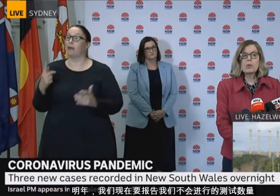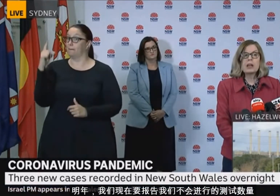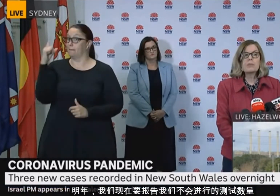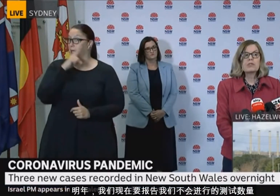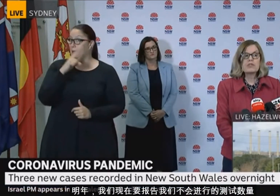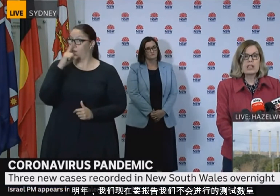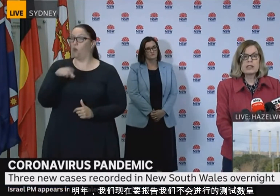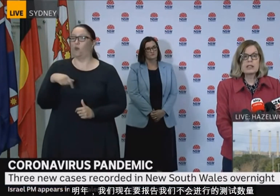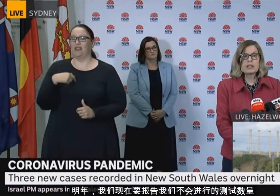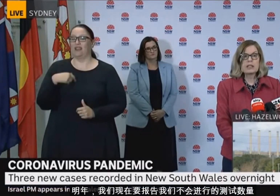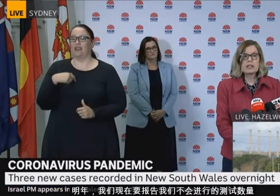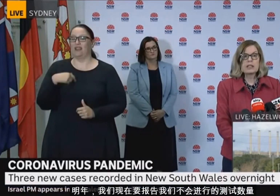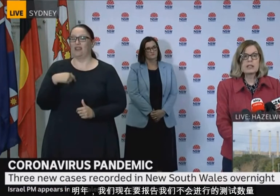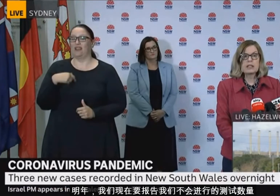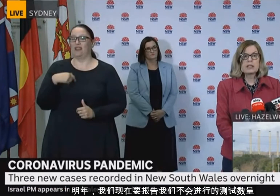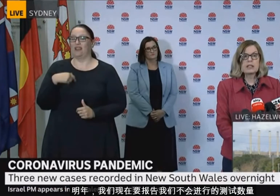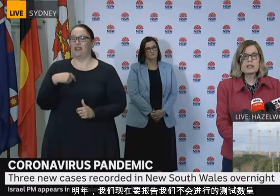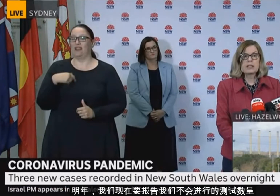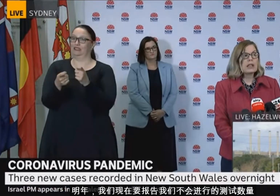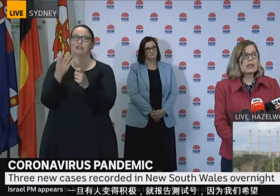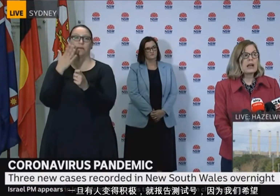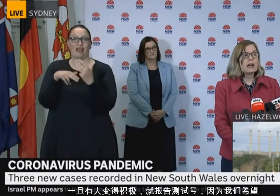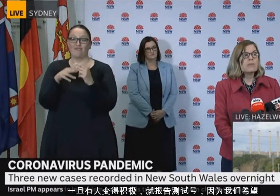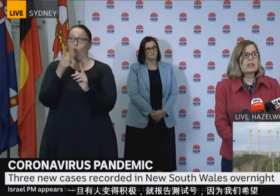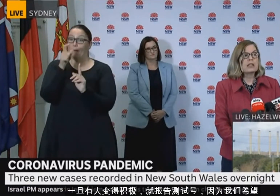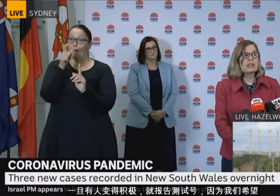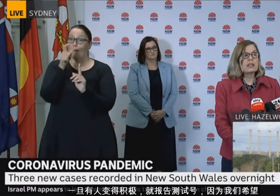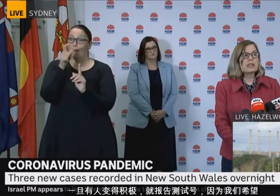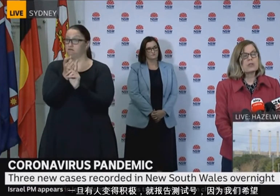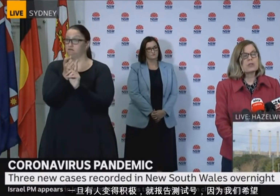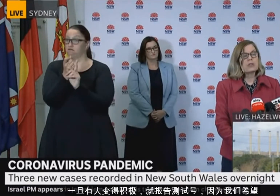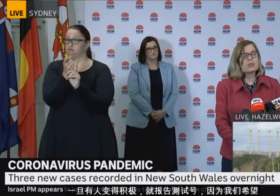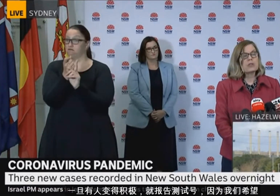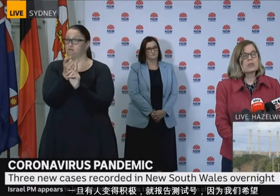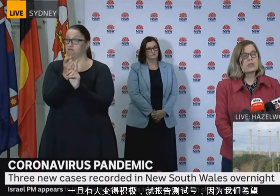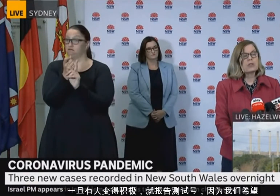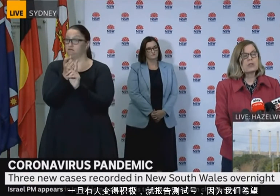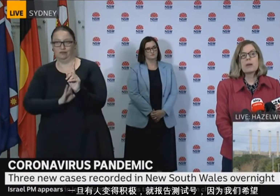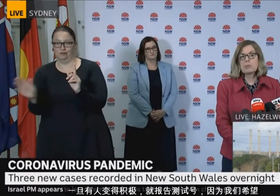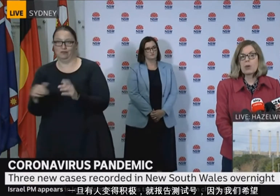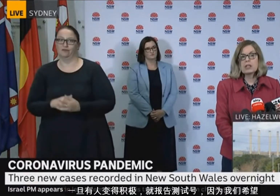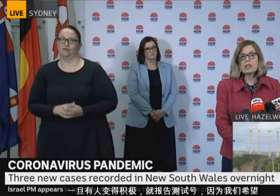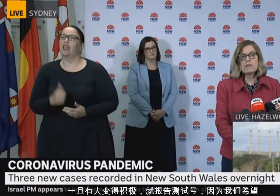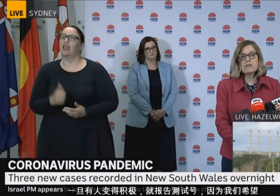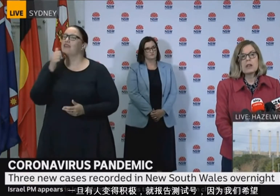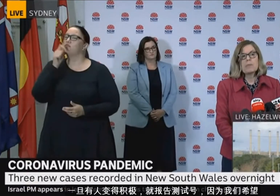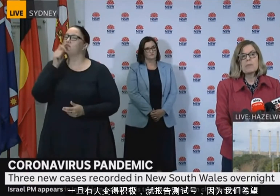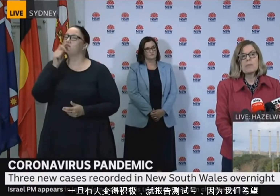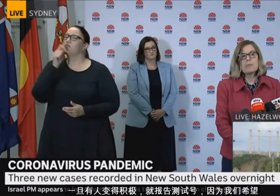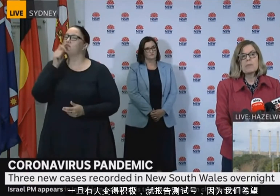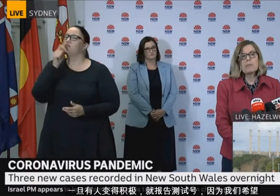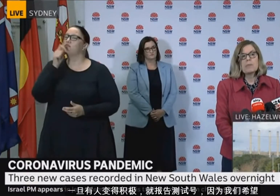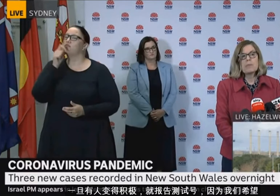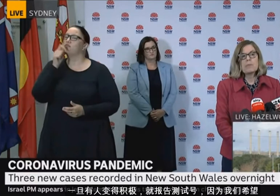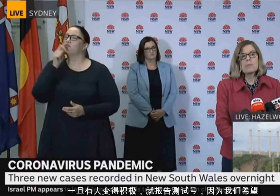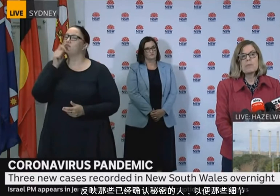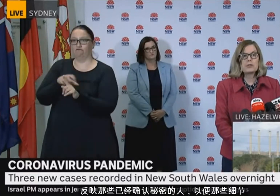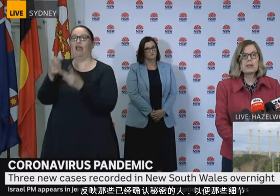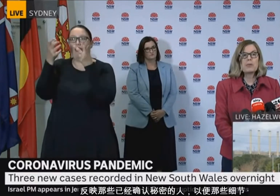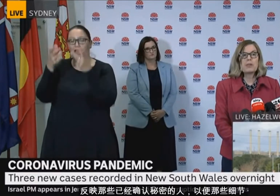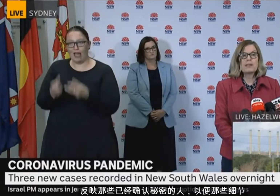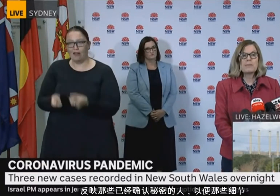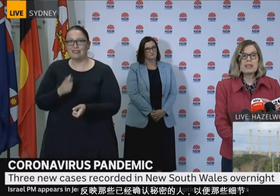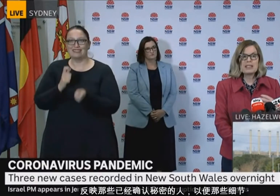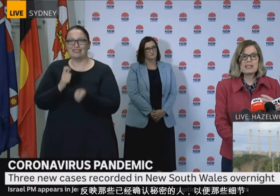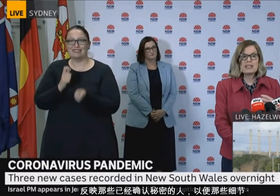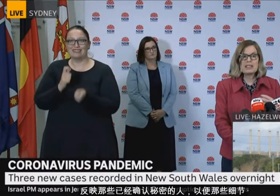are now moving to report number of tests. We won't be reporting test numbers once someone becomes positive, because